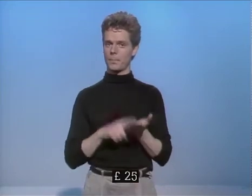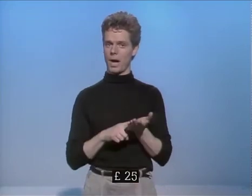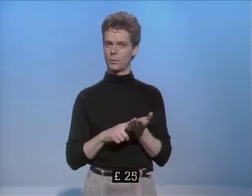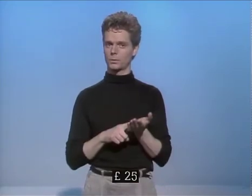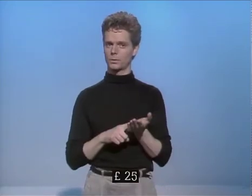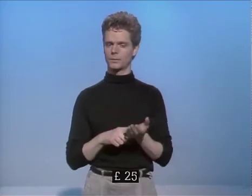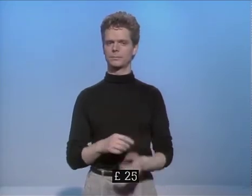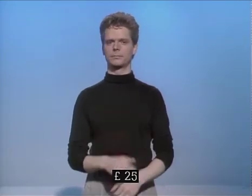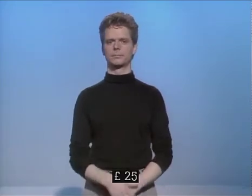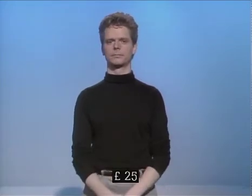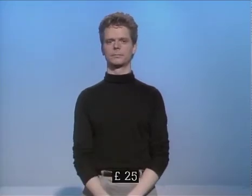£25.